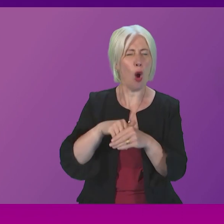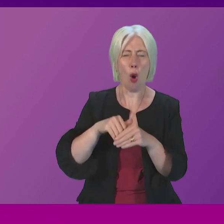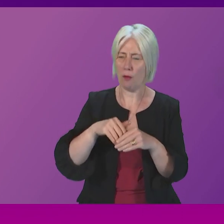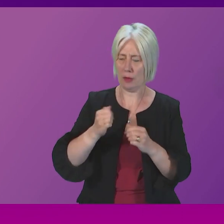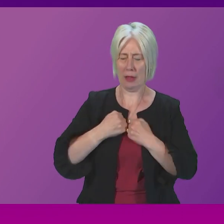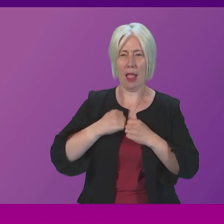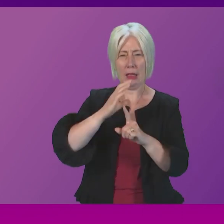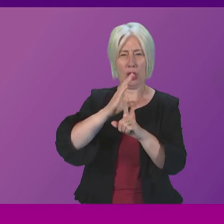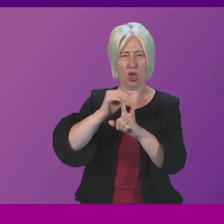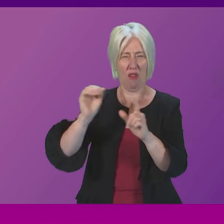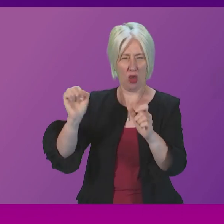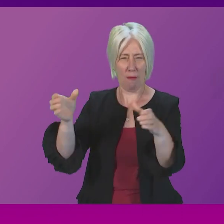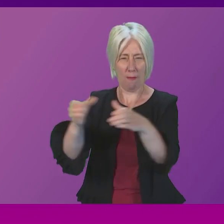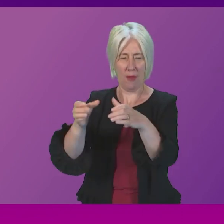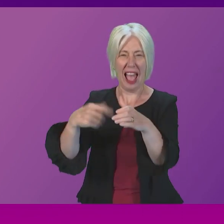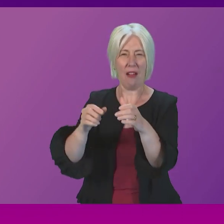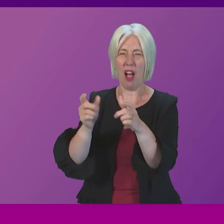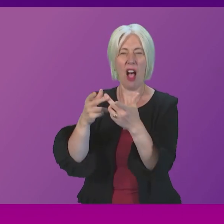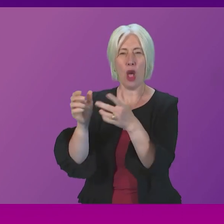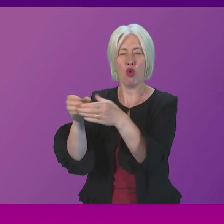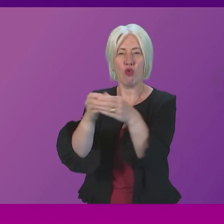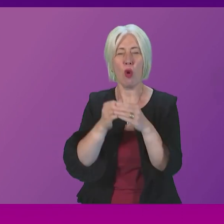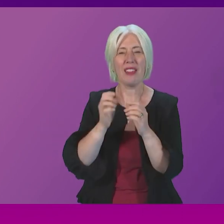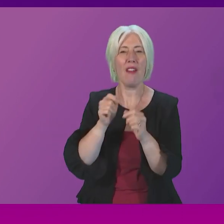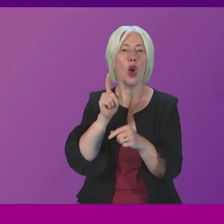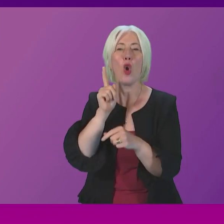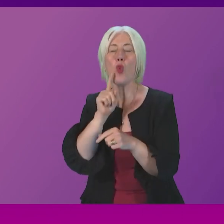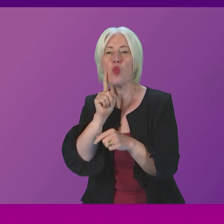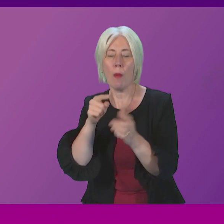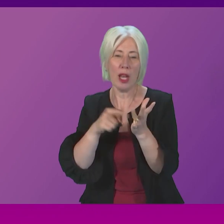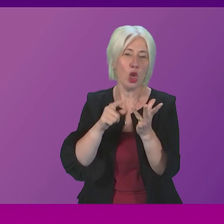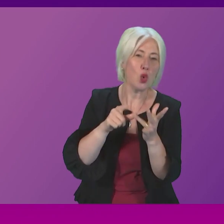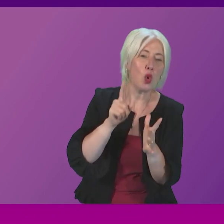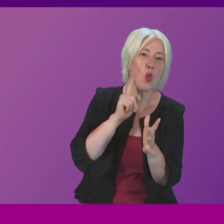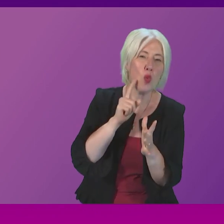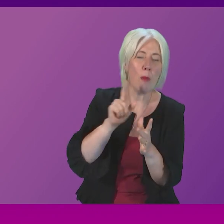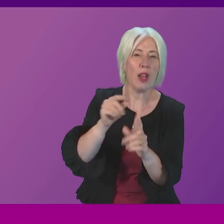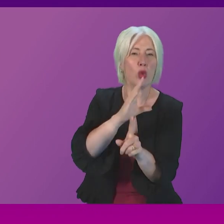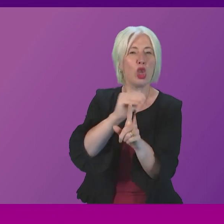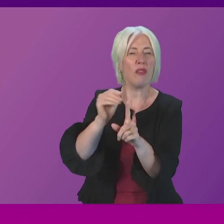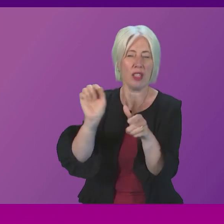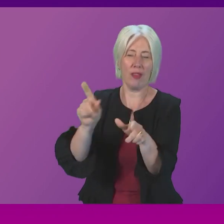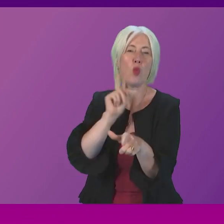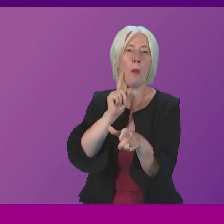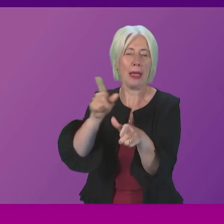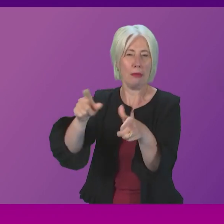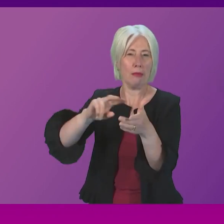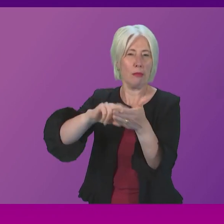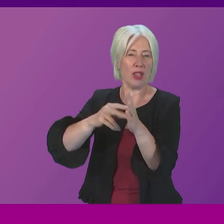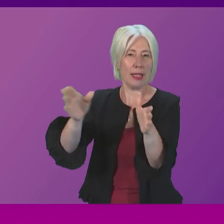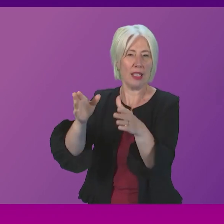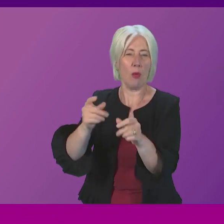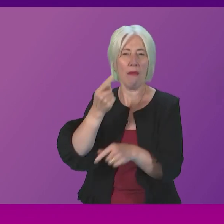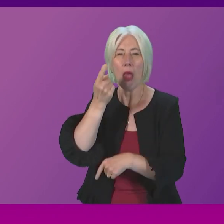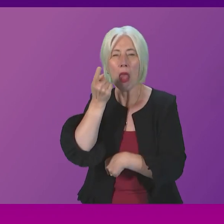in our party, every party has groups. Ours was Women to Win and Conservative Women's Organisations. And they do these trial